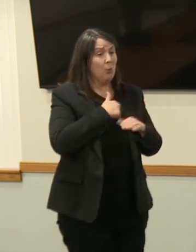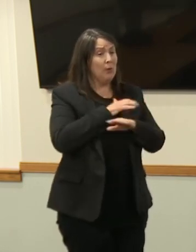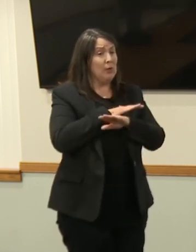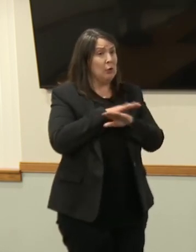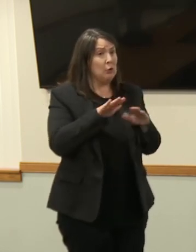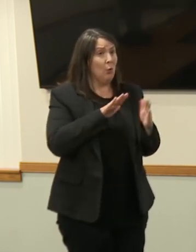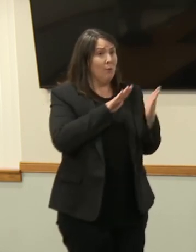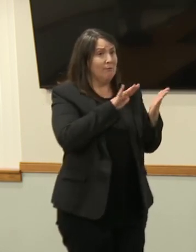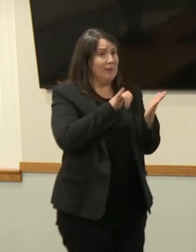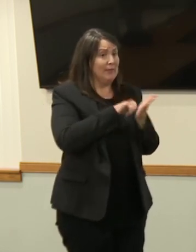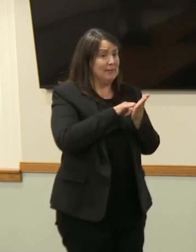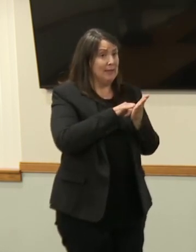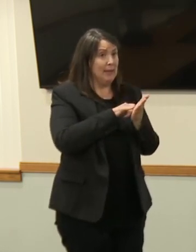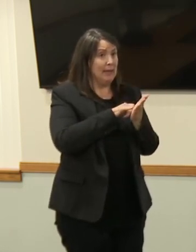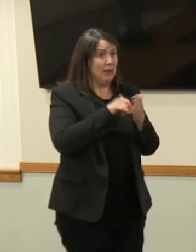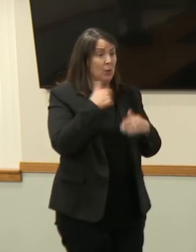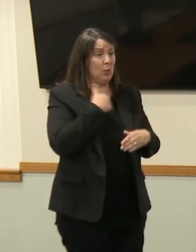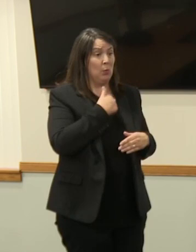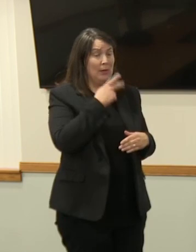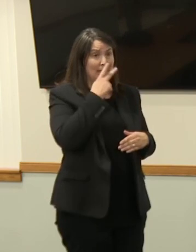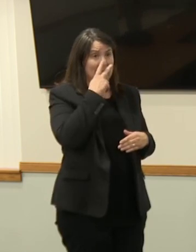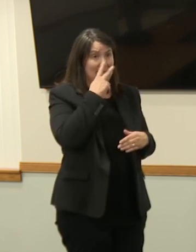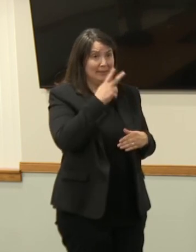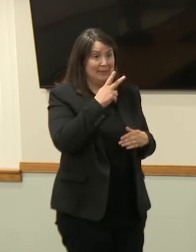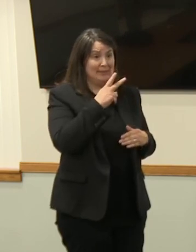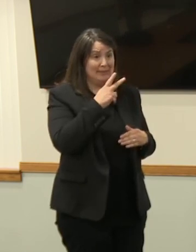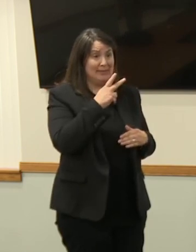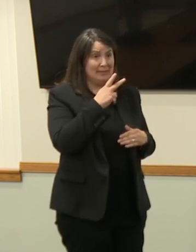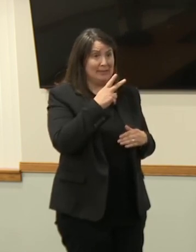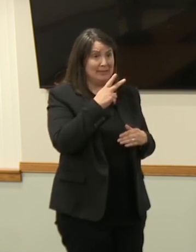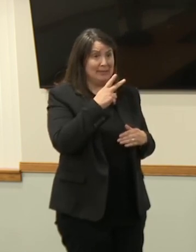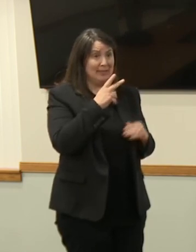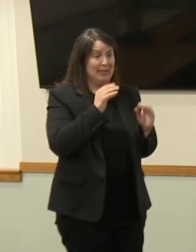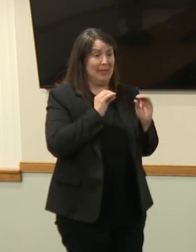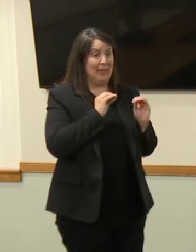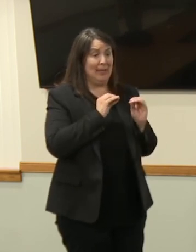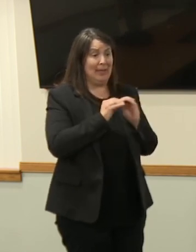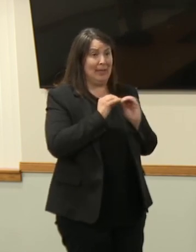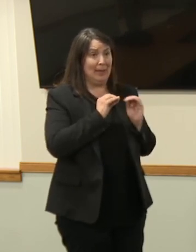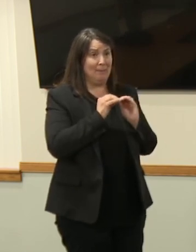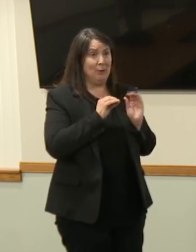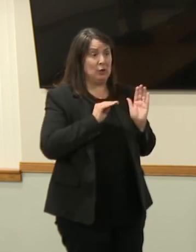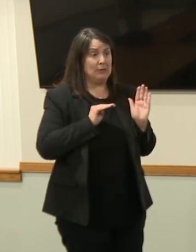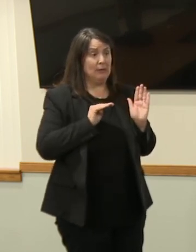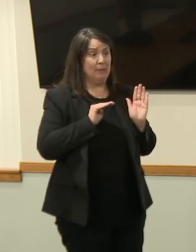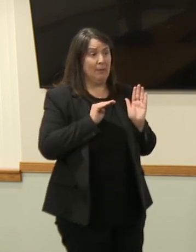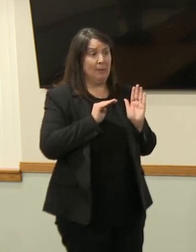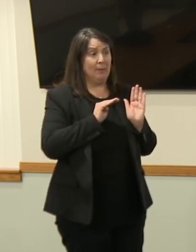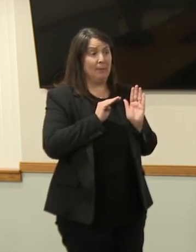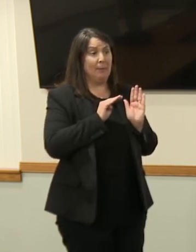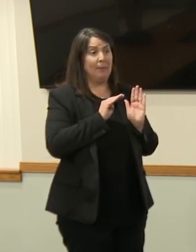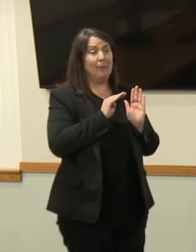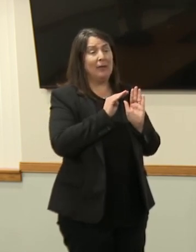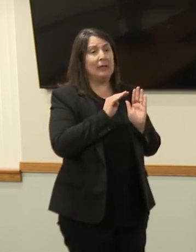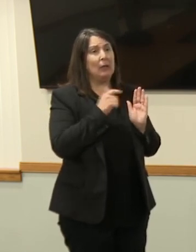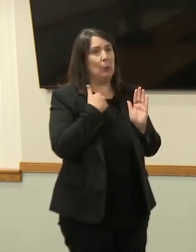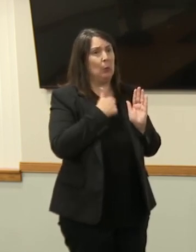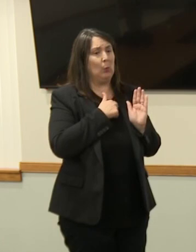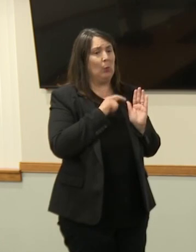when we start seeing a dip down to 20%, that's when we're going to start really having those kind of, further dialogues and questions.